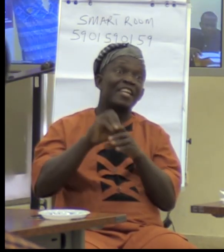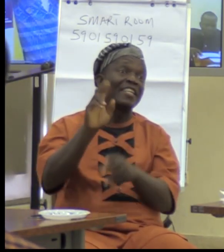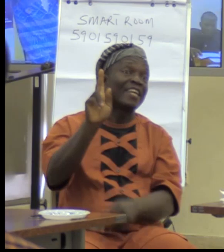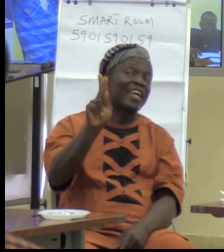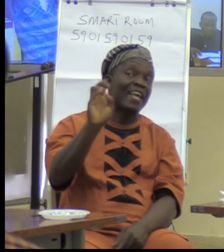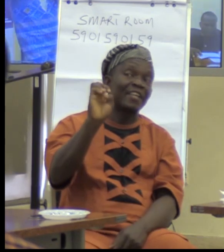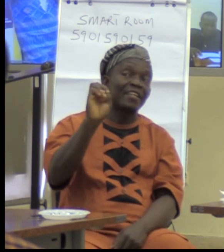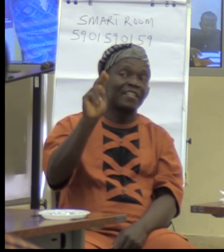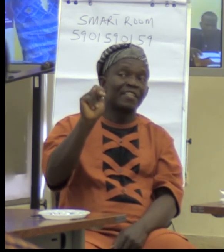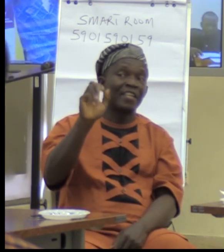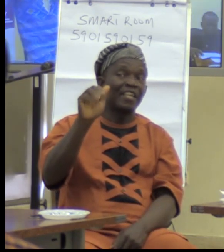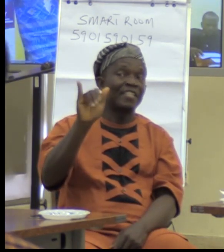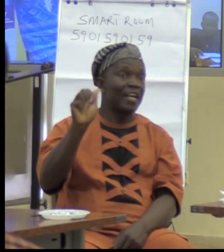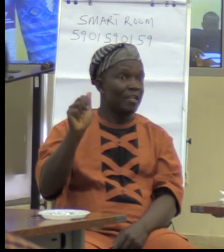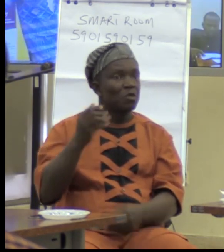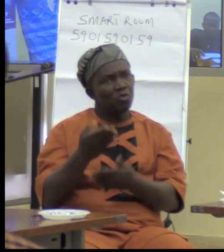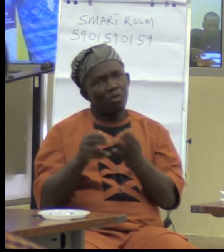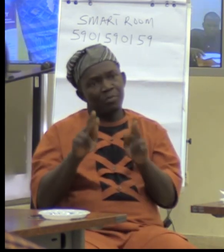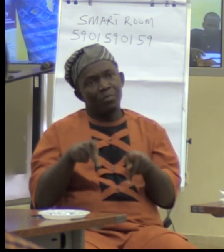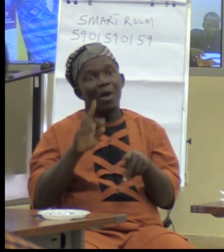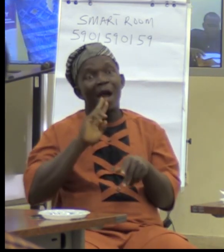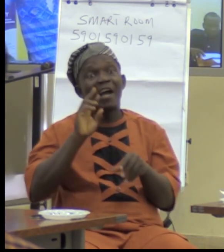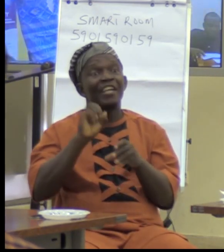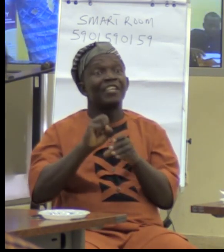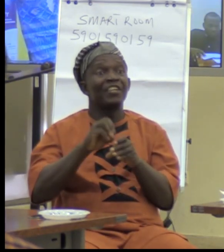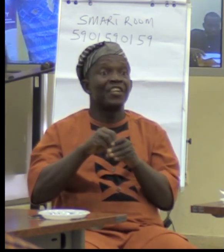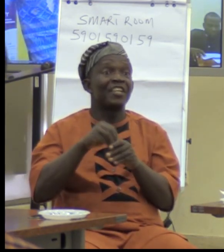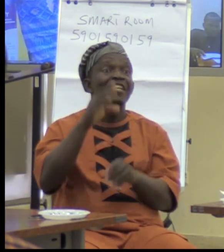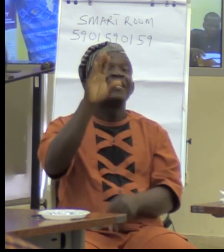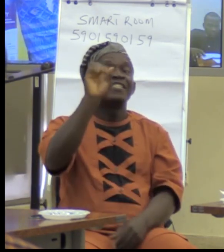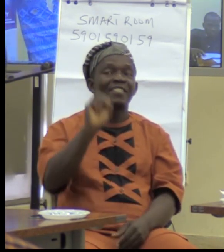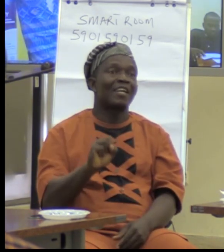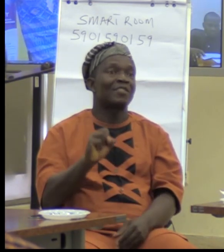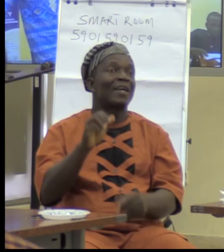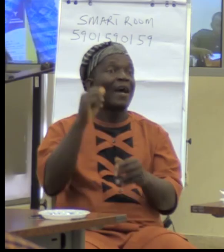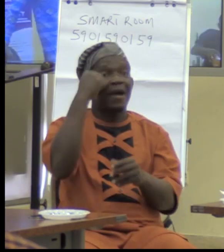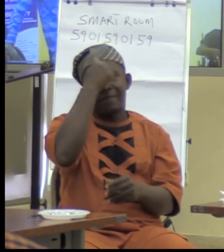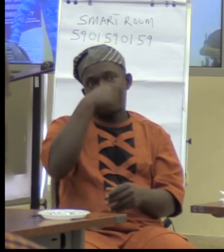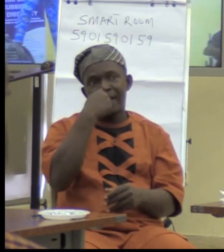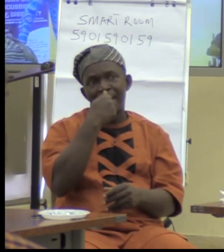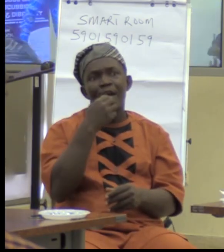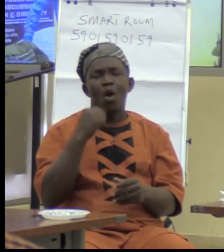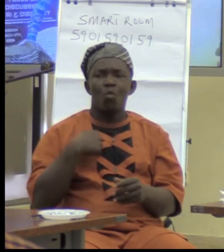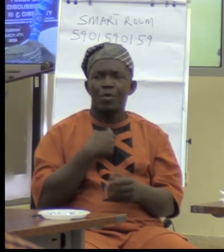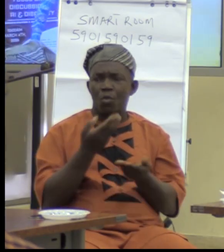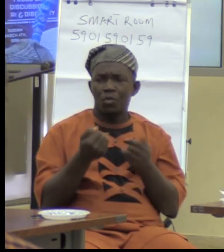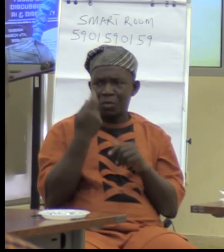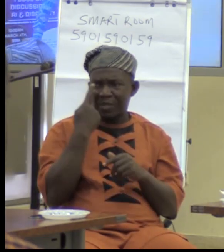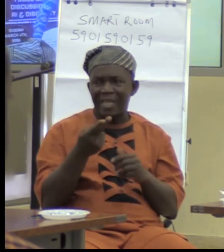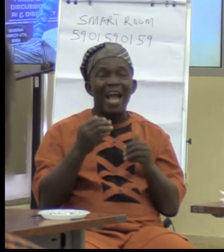how we can use AI to do sign language interpretation. Interestingly,